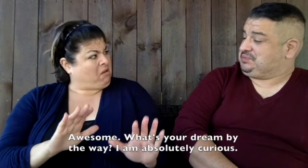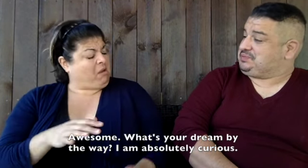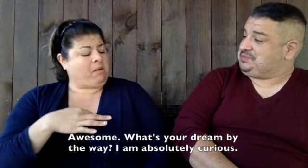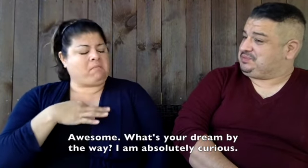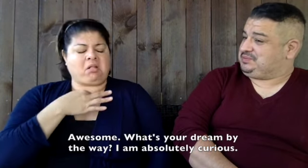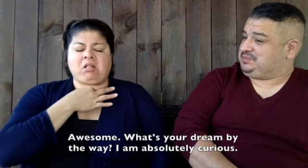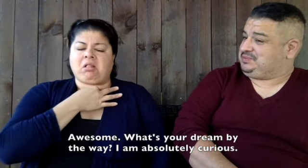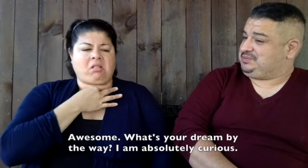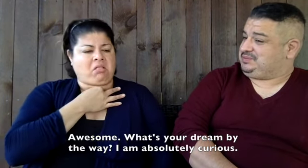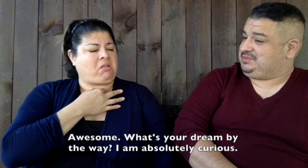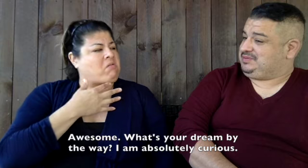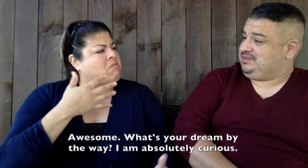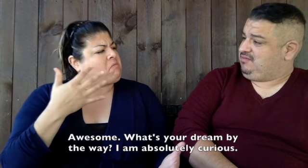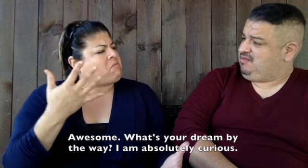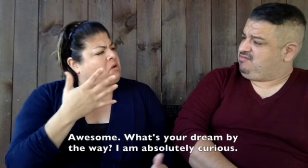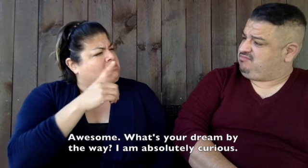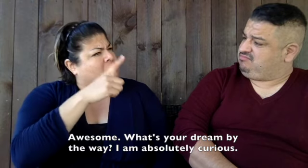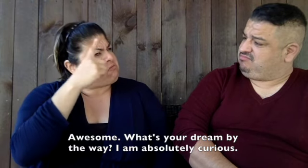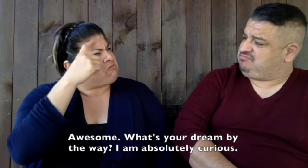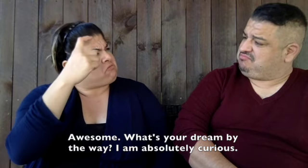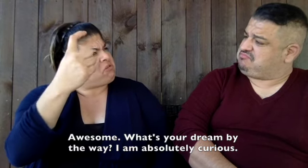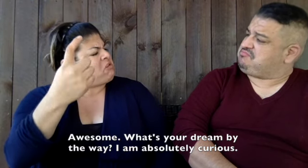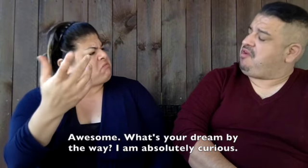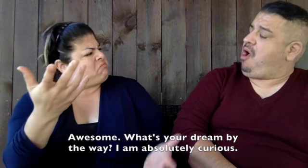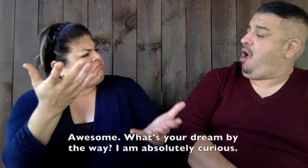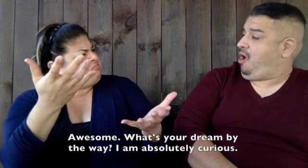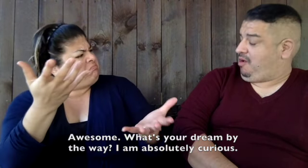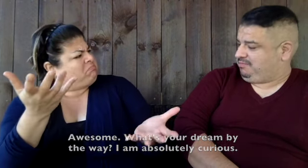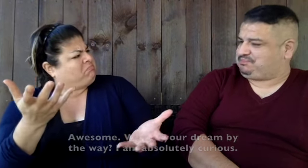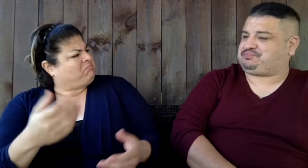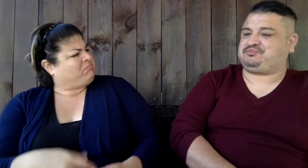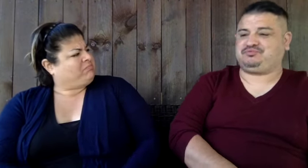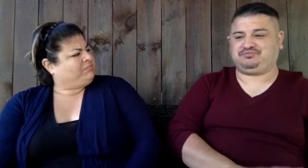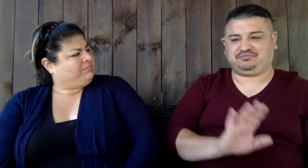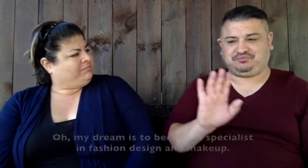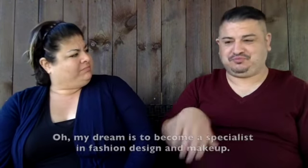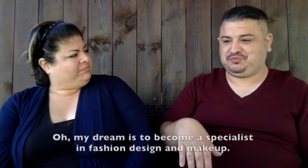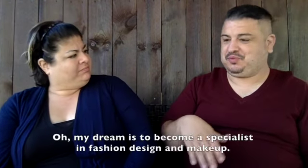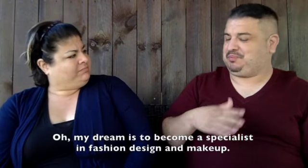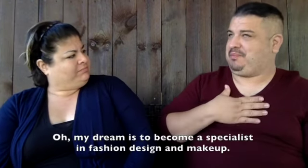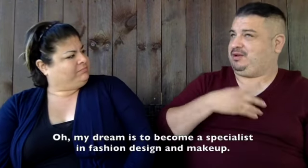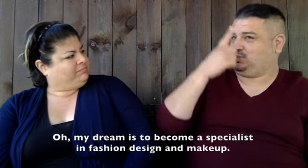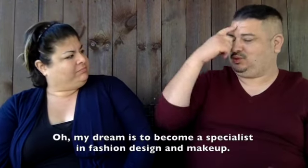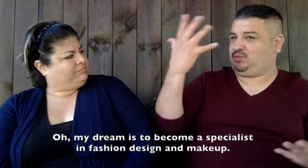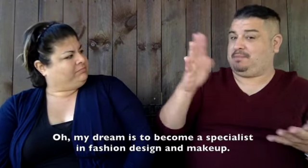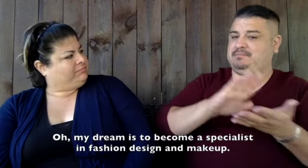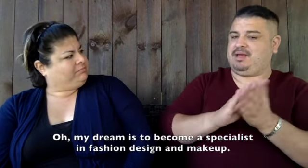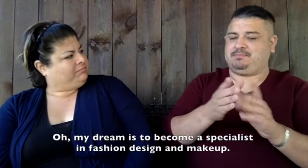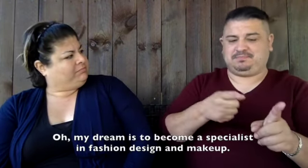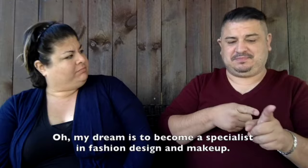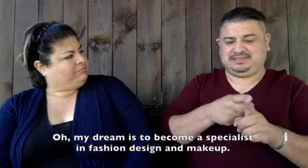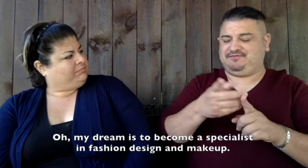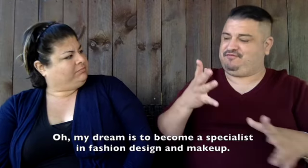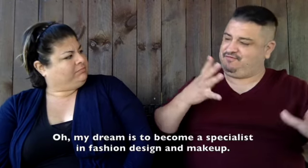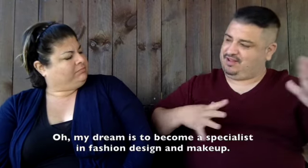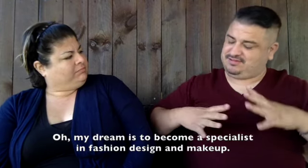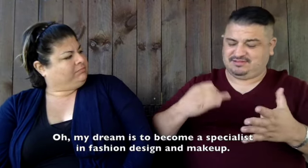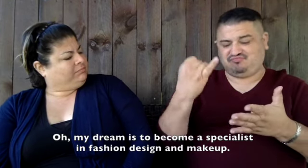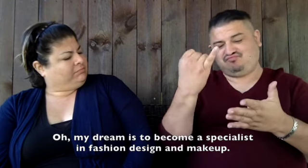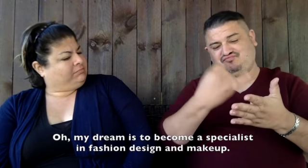Awesome. What is your dream, by the way? I'm absolutely curious. Oh, my dream is to become a specialist in